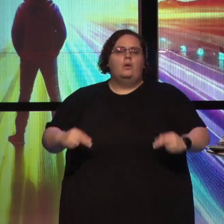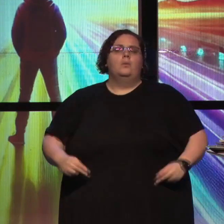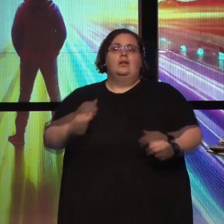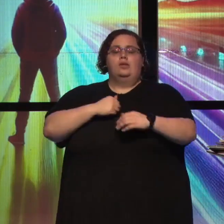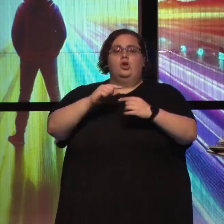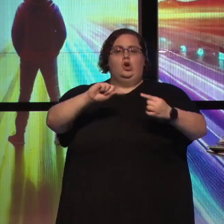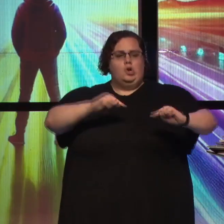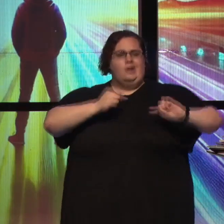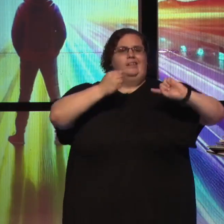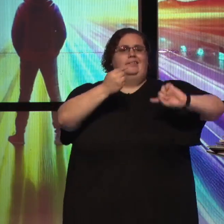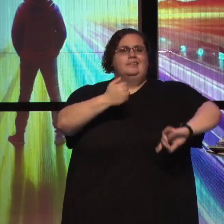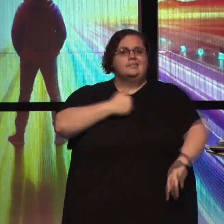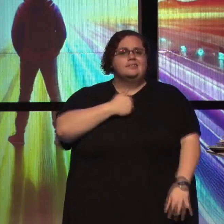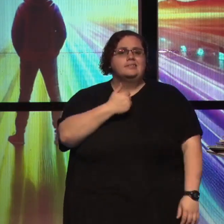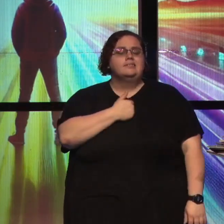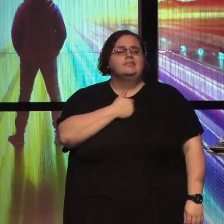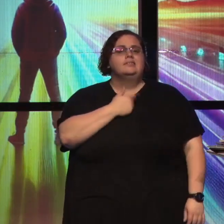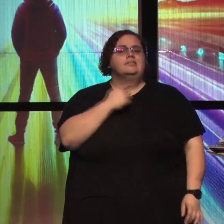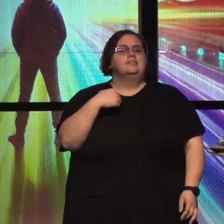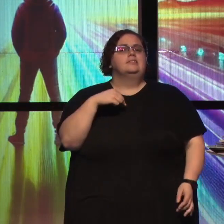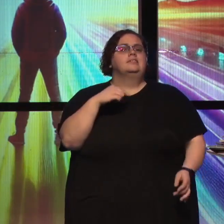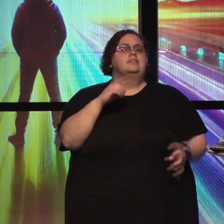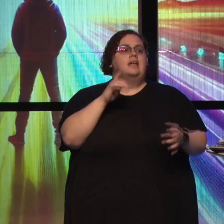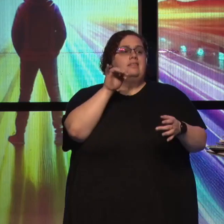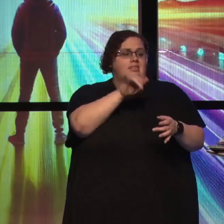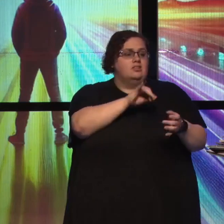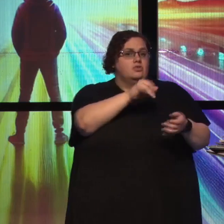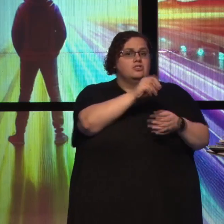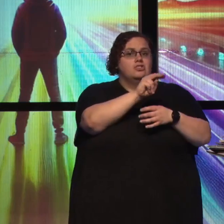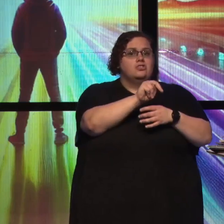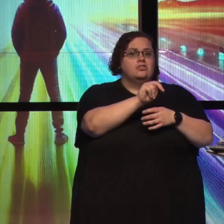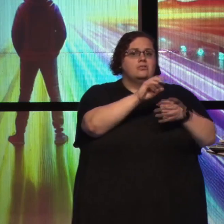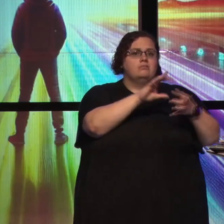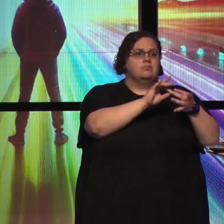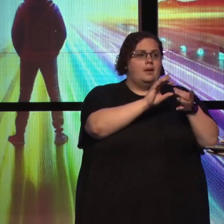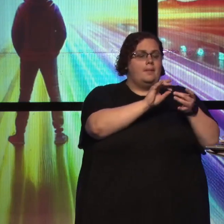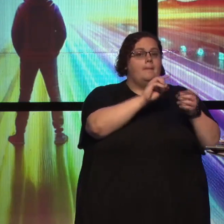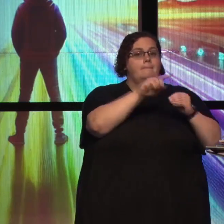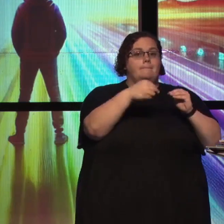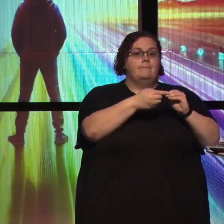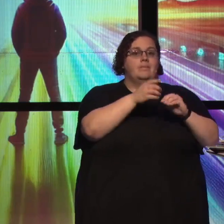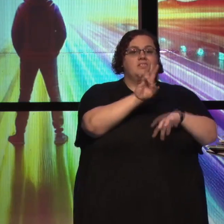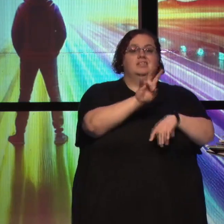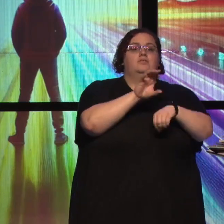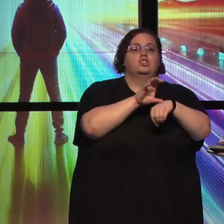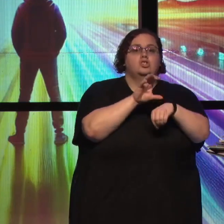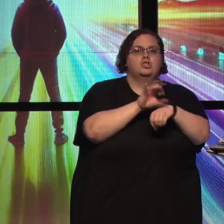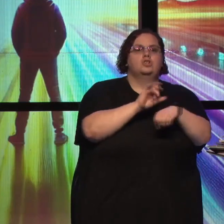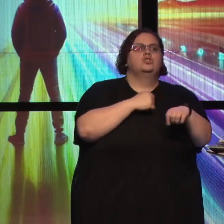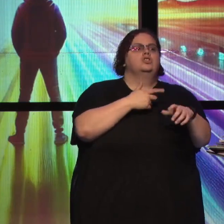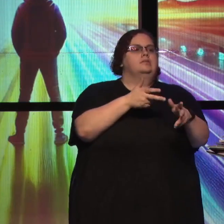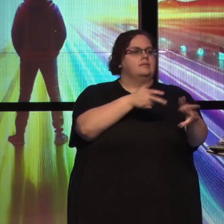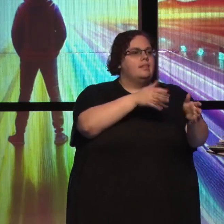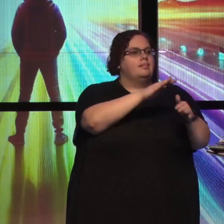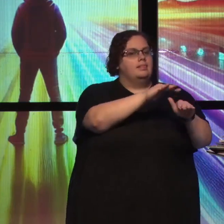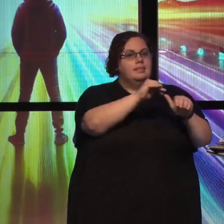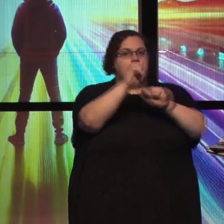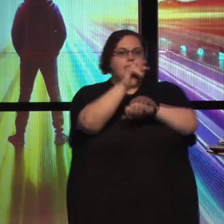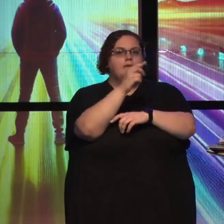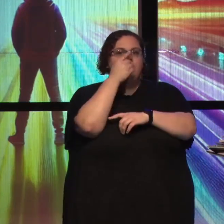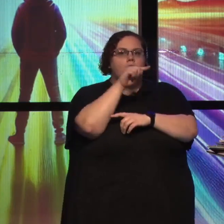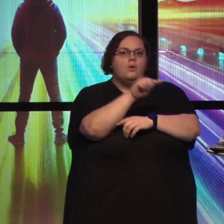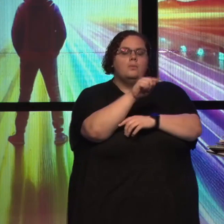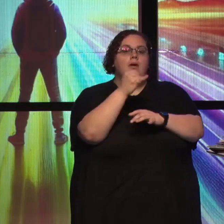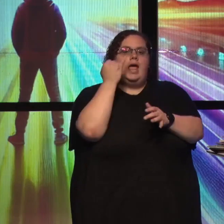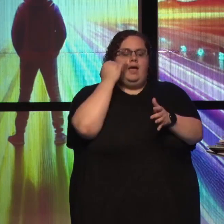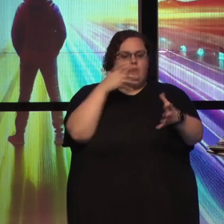us, that we all participate in it some measure. Like that's what John is saying to the 7 churches. This is a part of who you are. Come out of Rome, right? If we can just